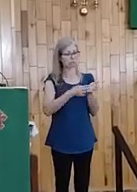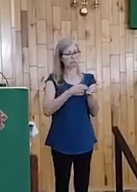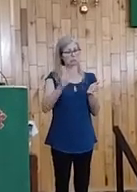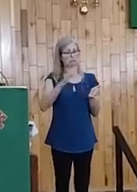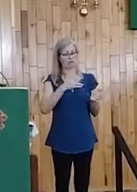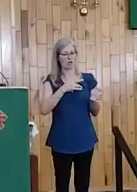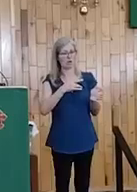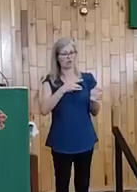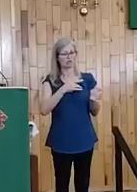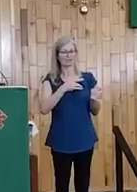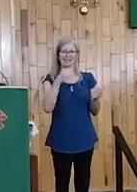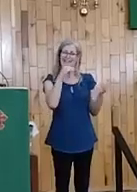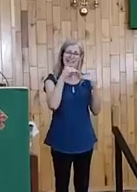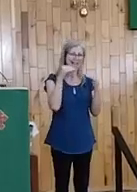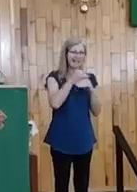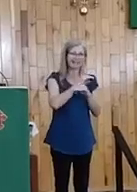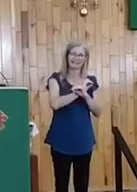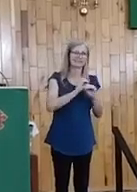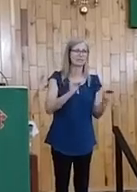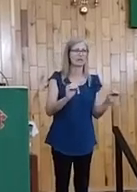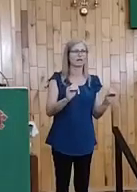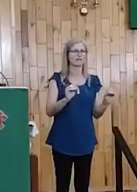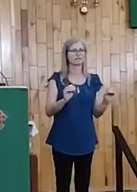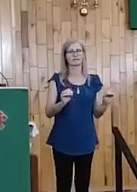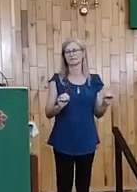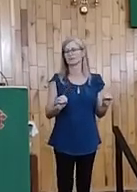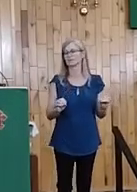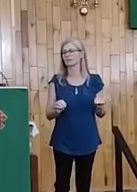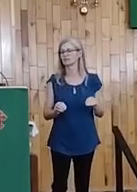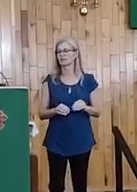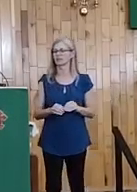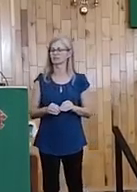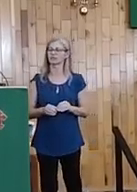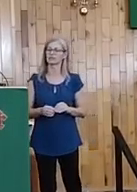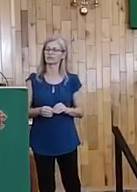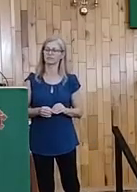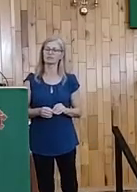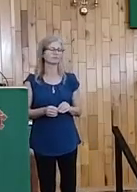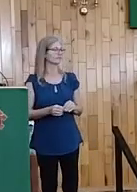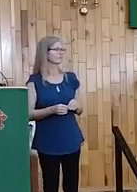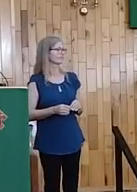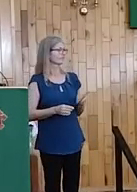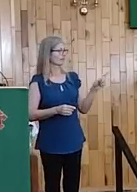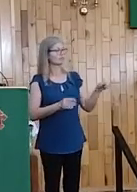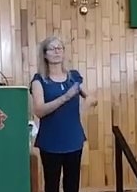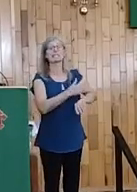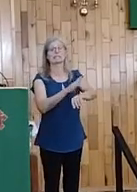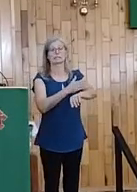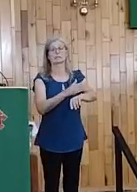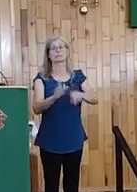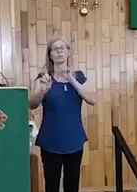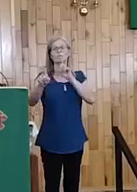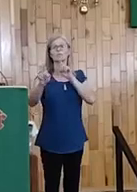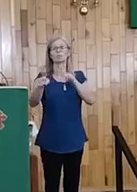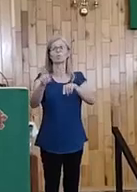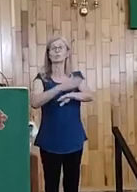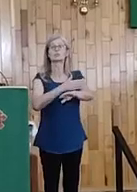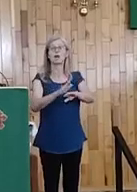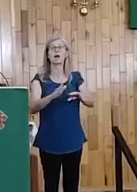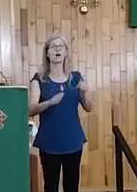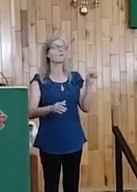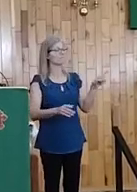slanders not with his tongue. Let us sing that. We sing. sing. The one who